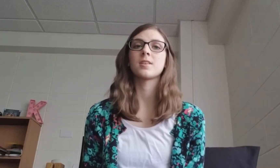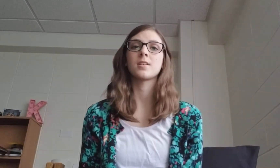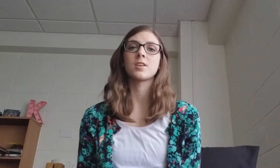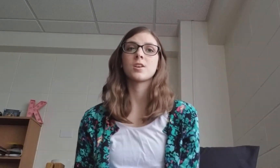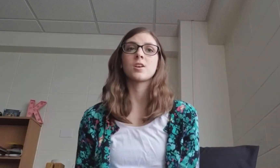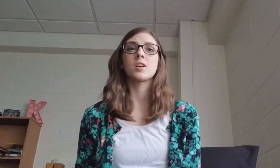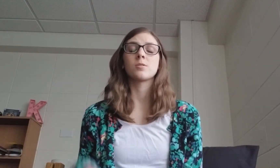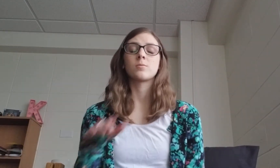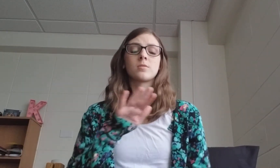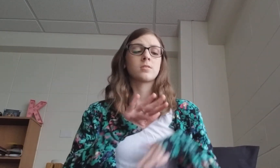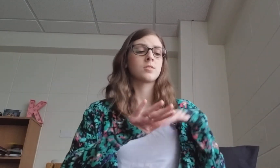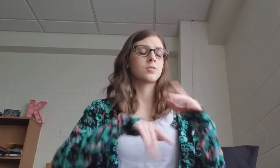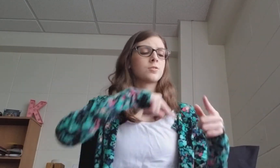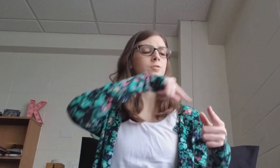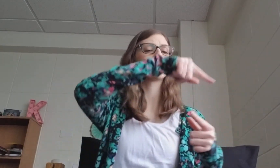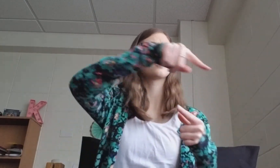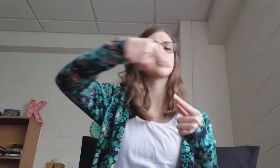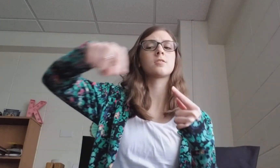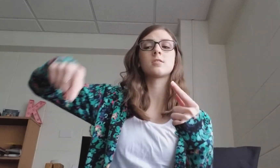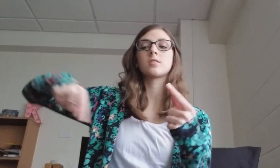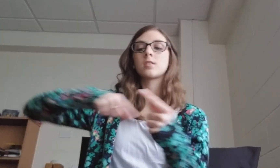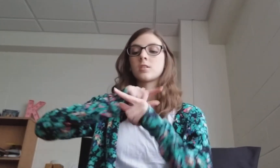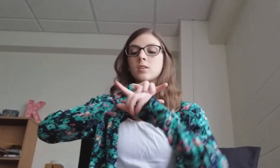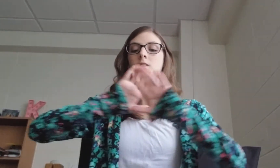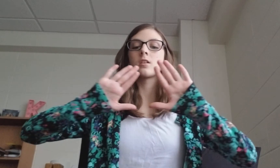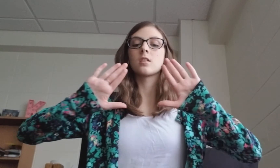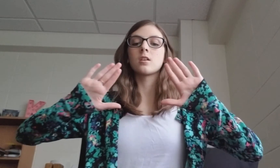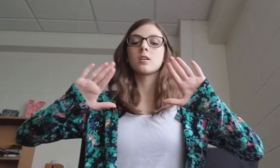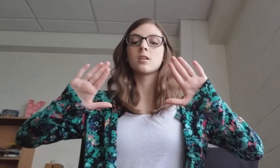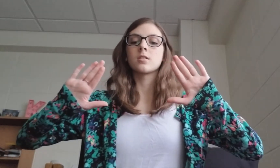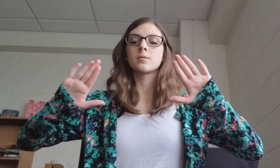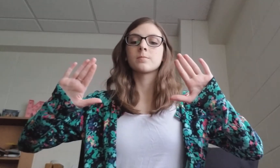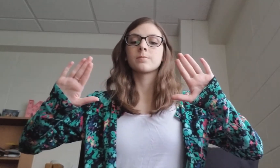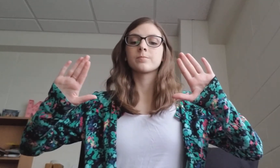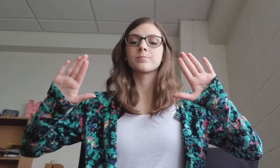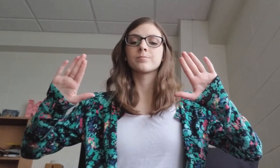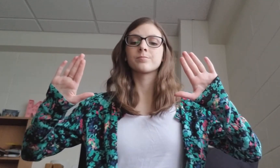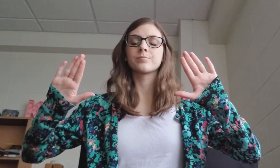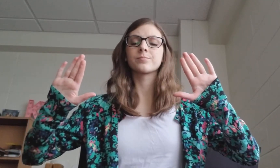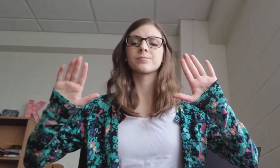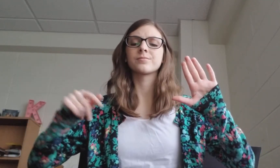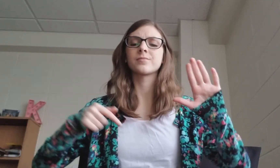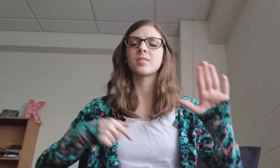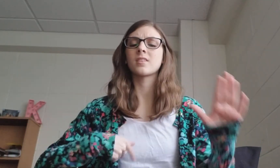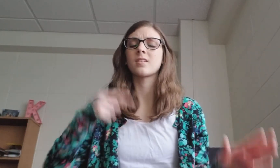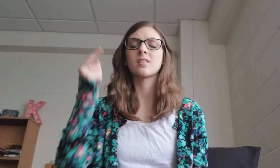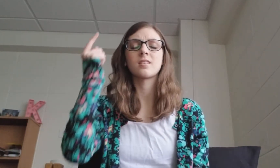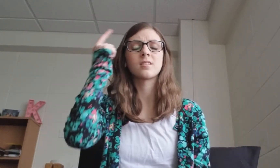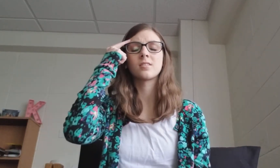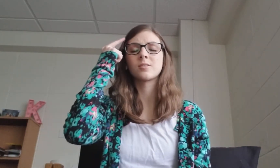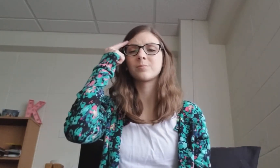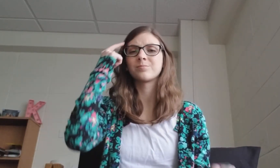Walking around these walls I thought by